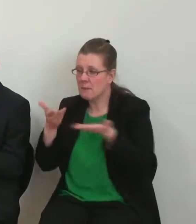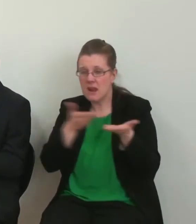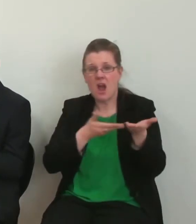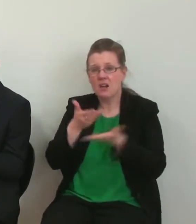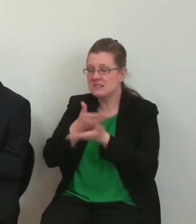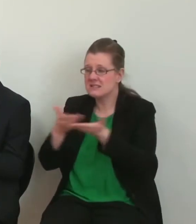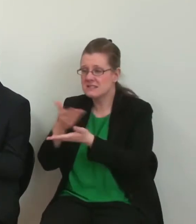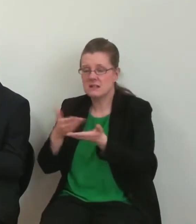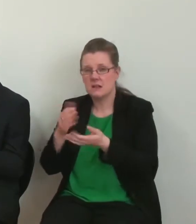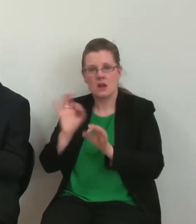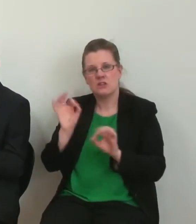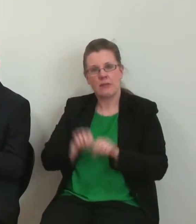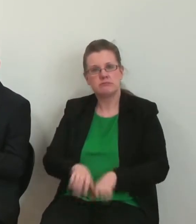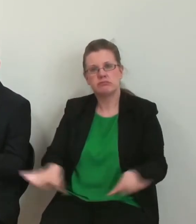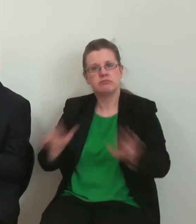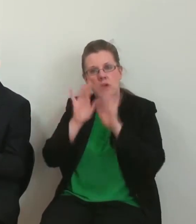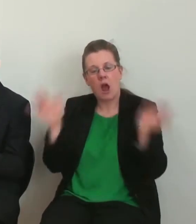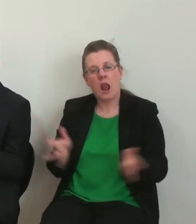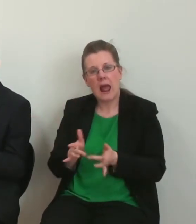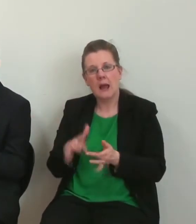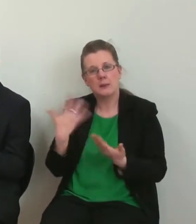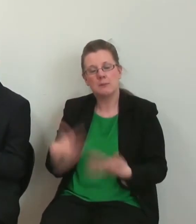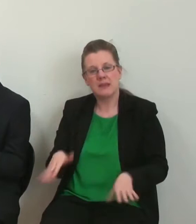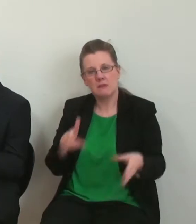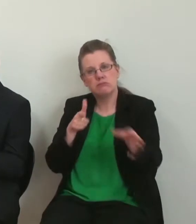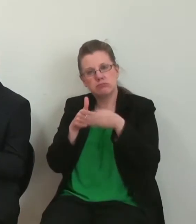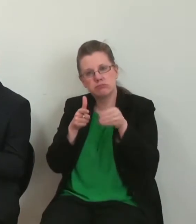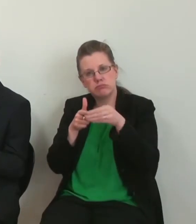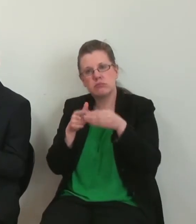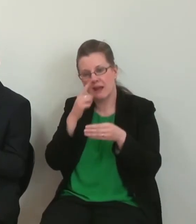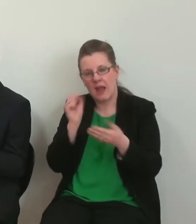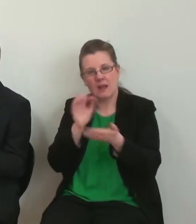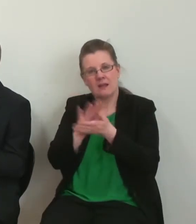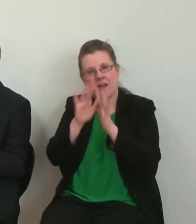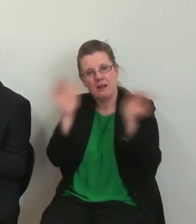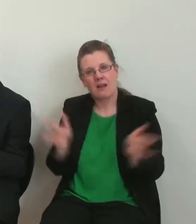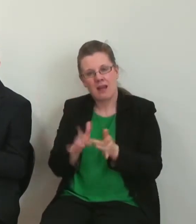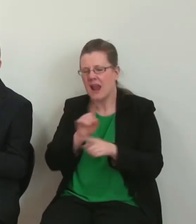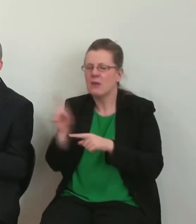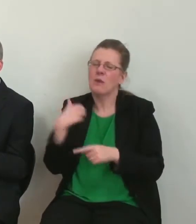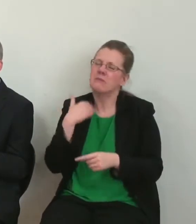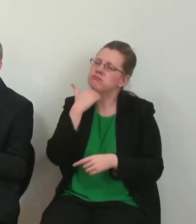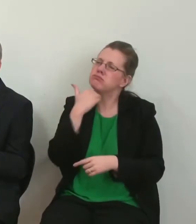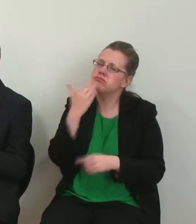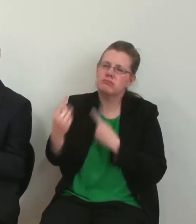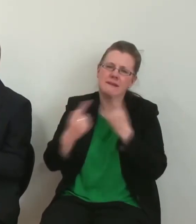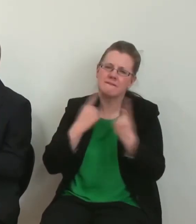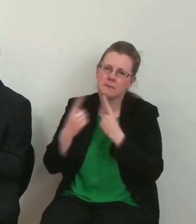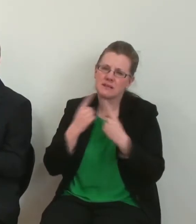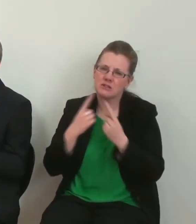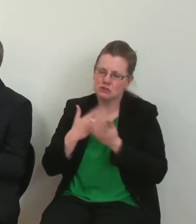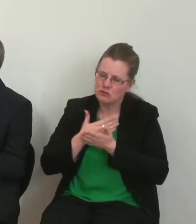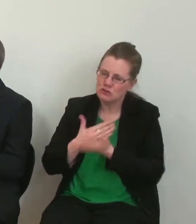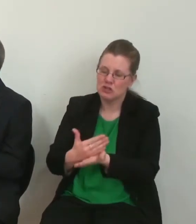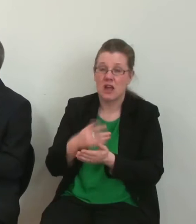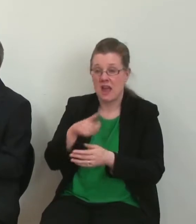building and weren't streamed, then those sessions have been recorded and they will be available as well. So we've really got got stacks of information coming out. And